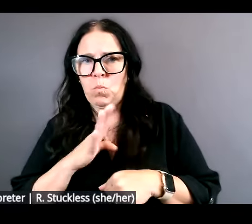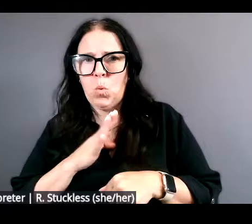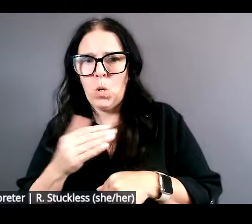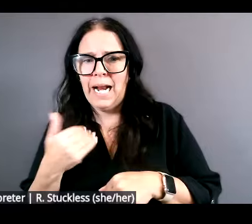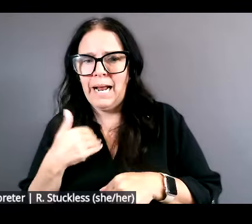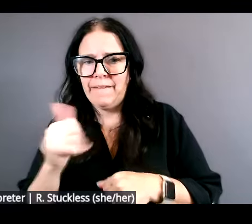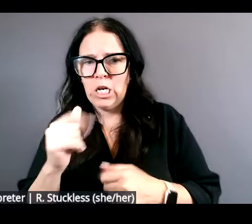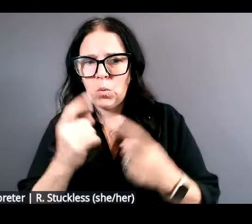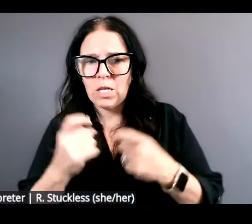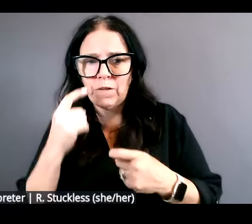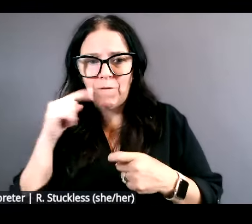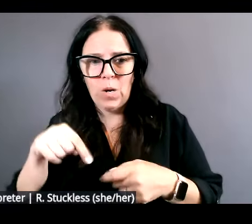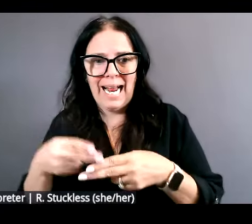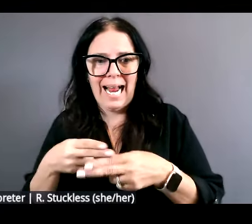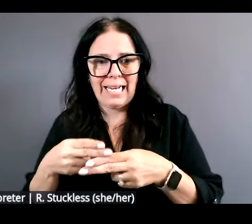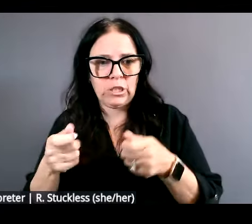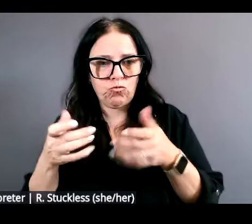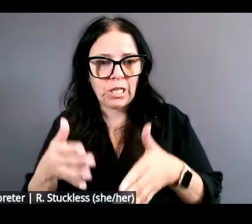process, procedure?